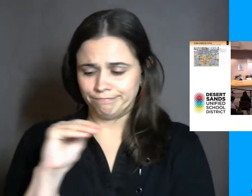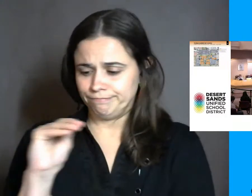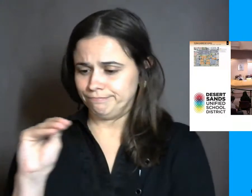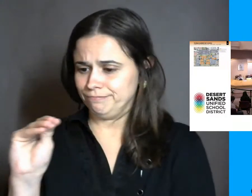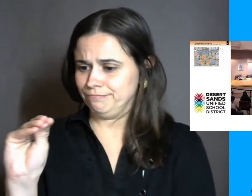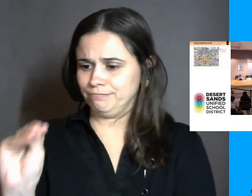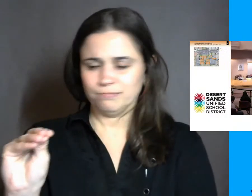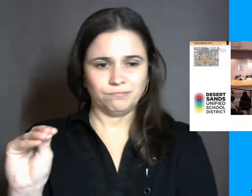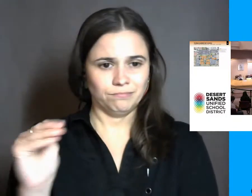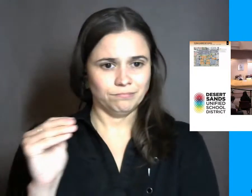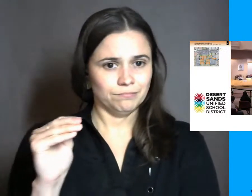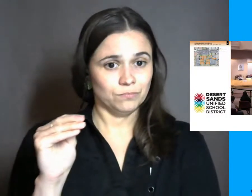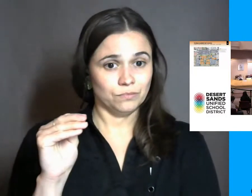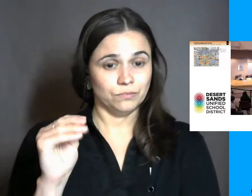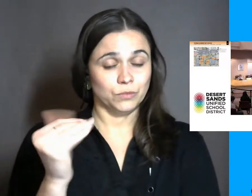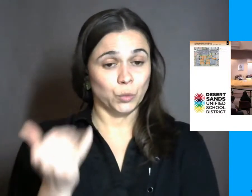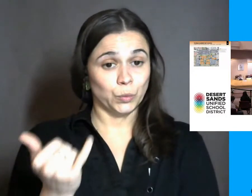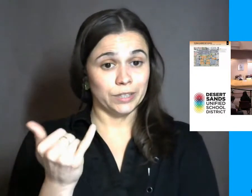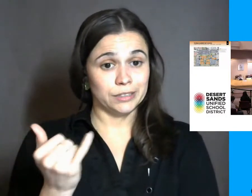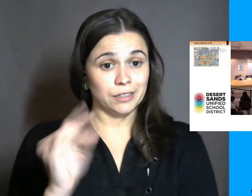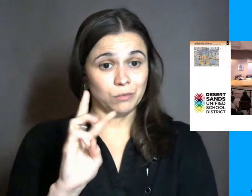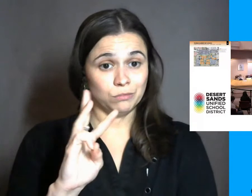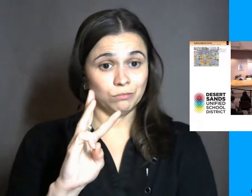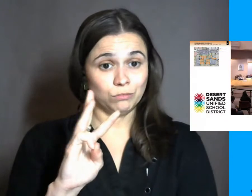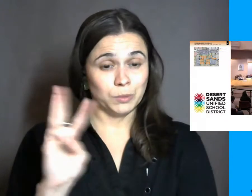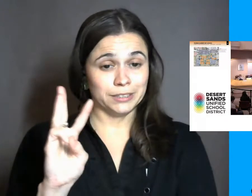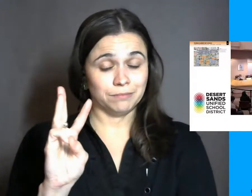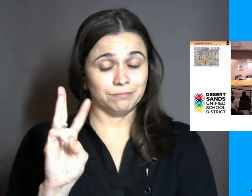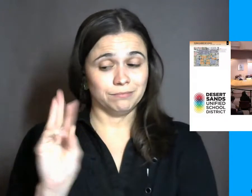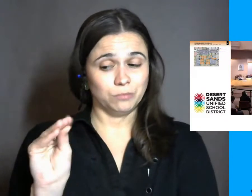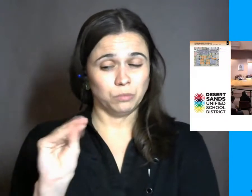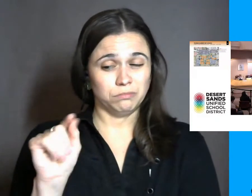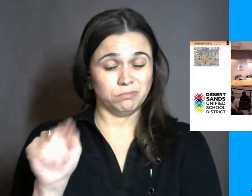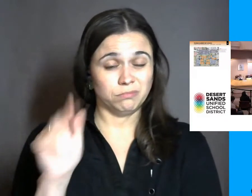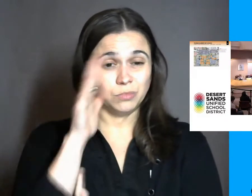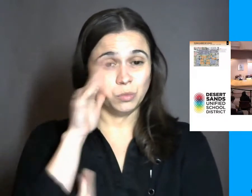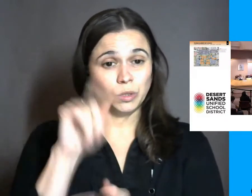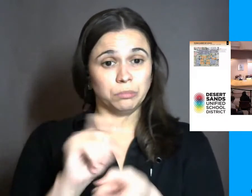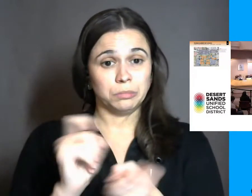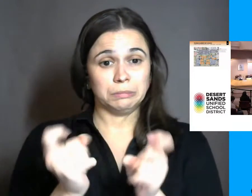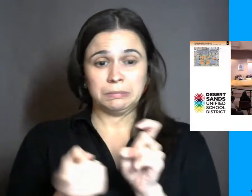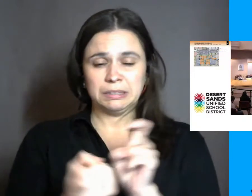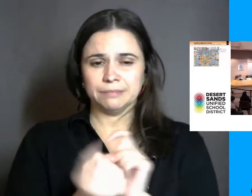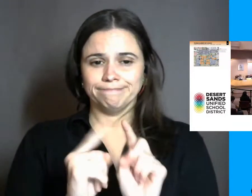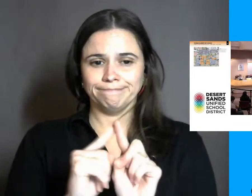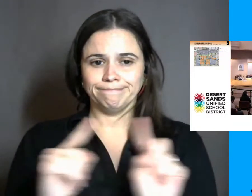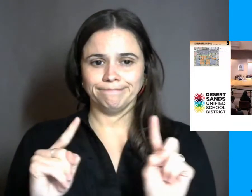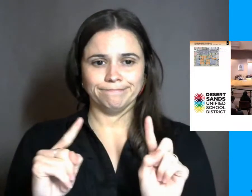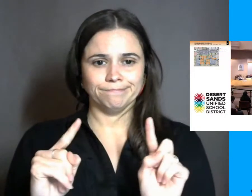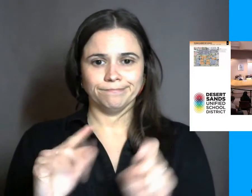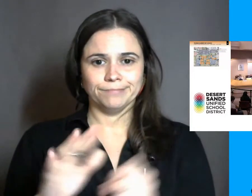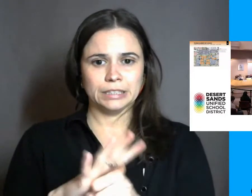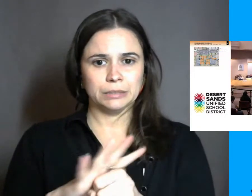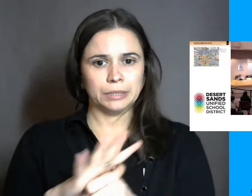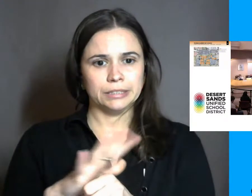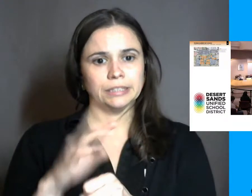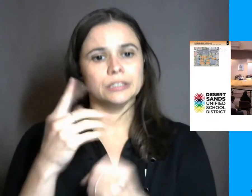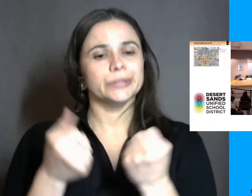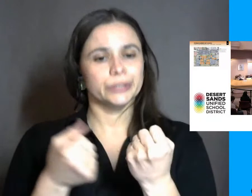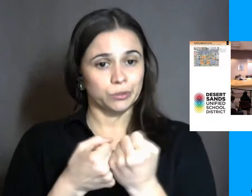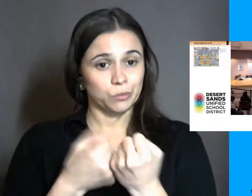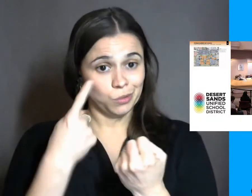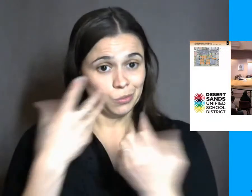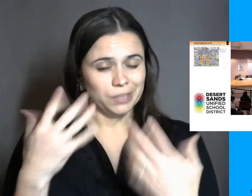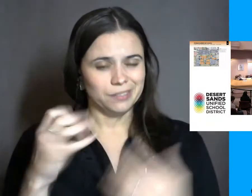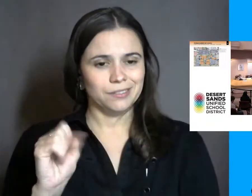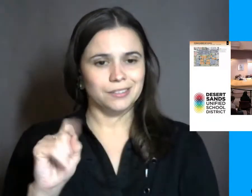the west of the campus and transition that into a makerspace. to help support that STEM program over at that campus. So we're